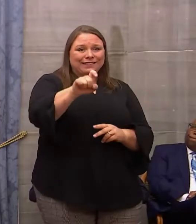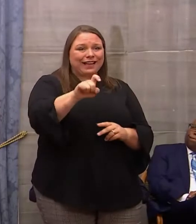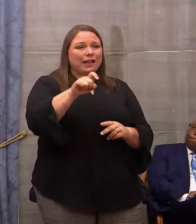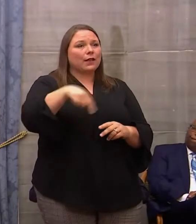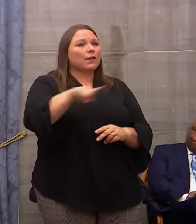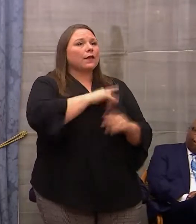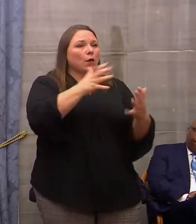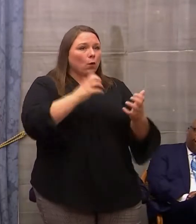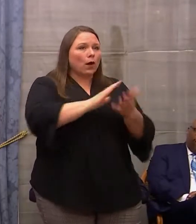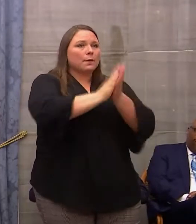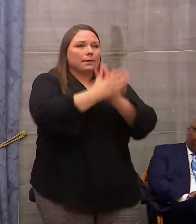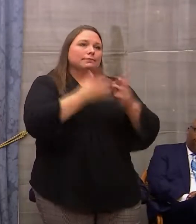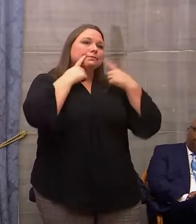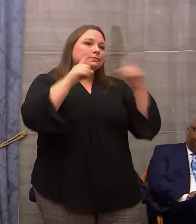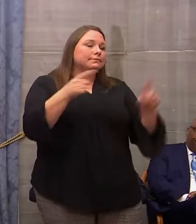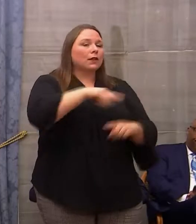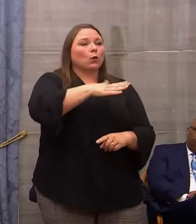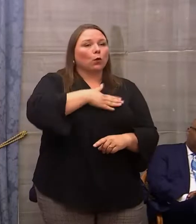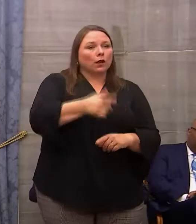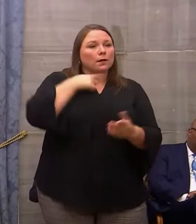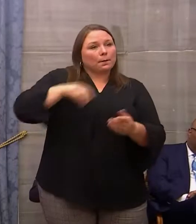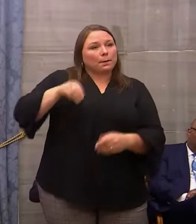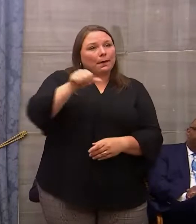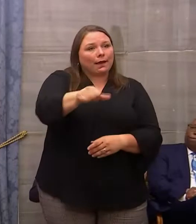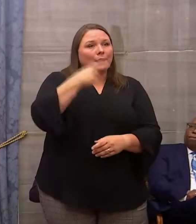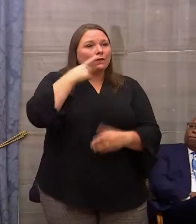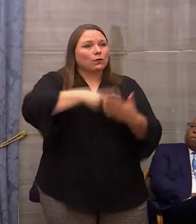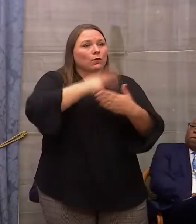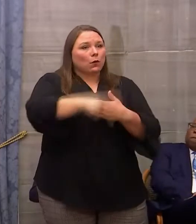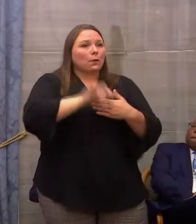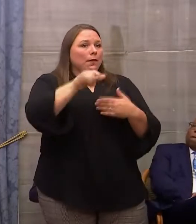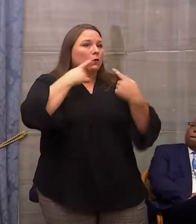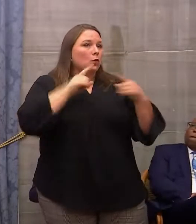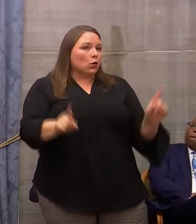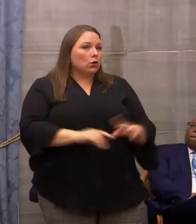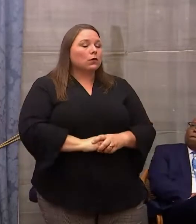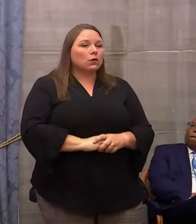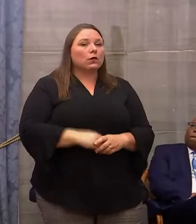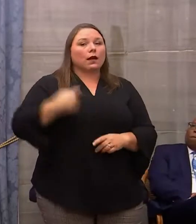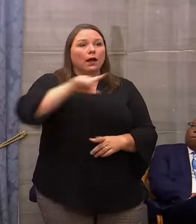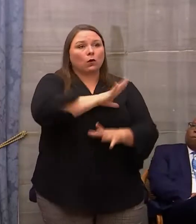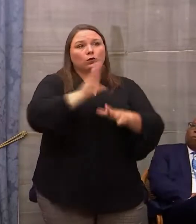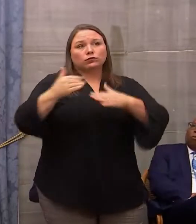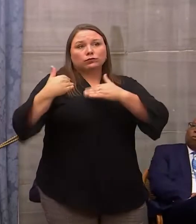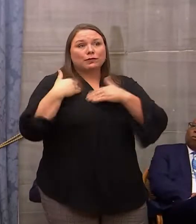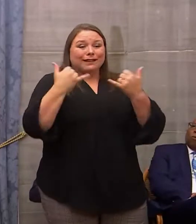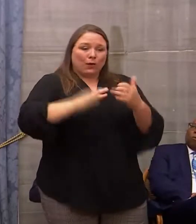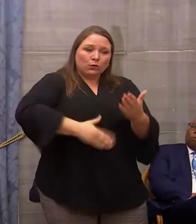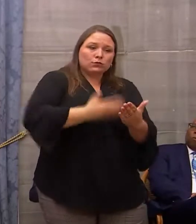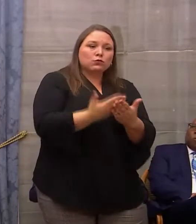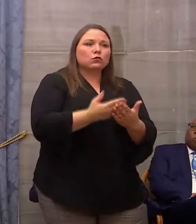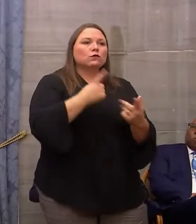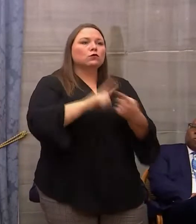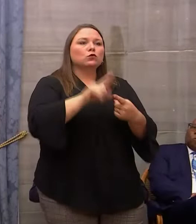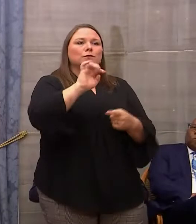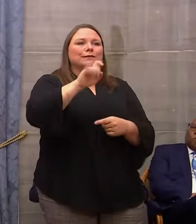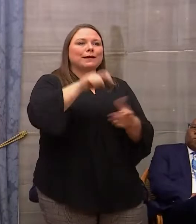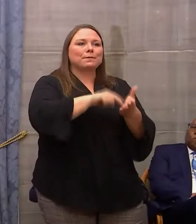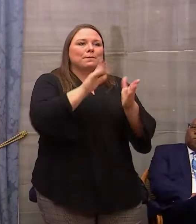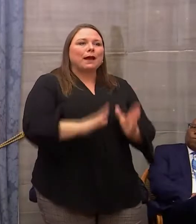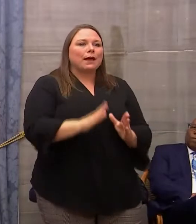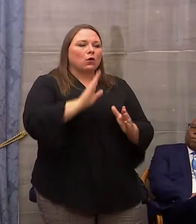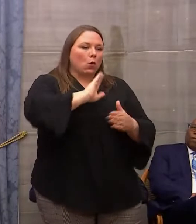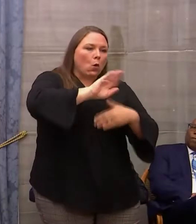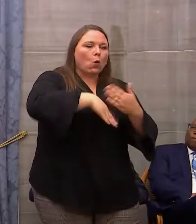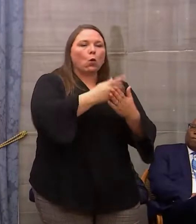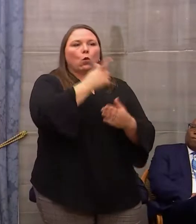that work. They're willing to pay for programs that work. It is our responsibility to prove to them the programs